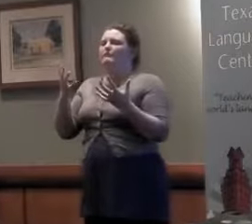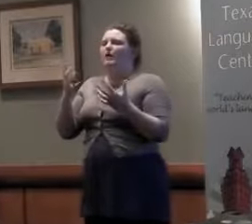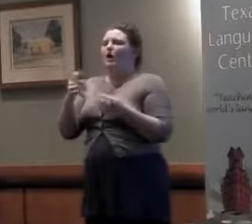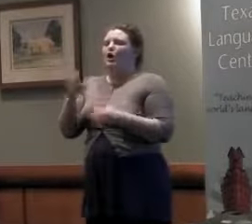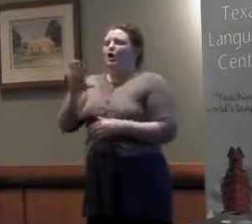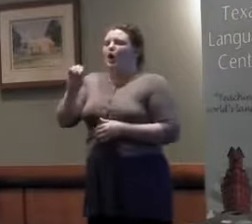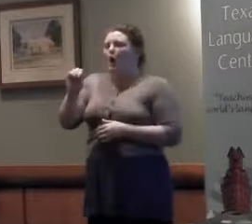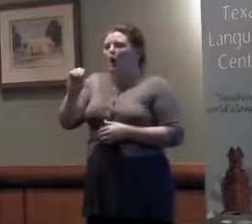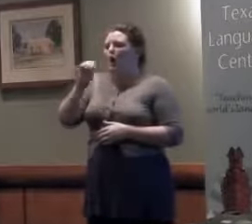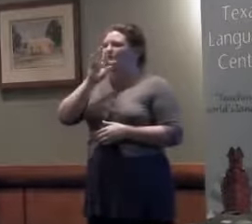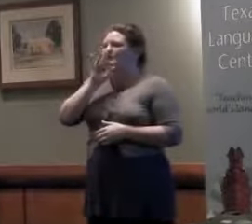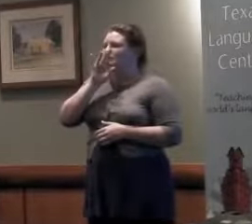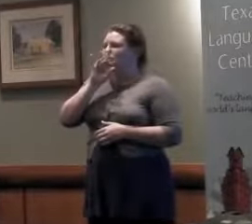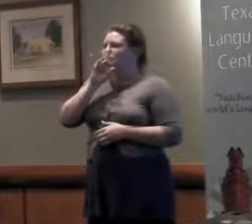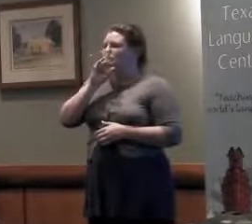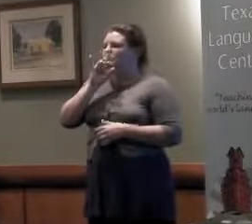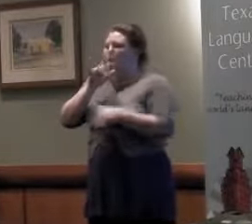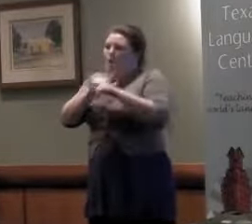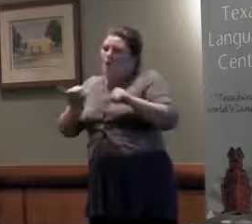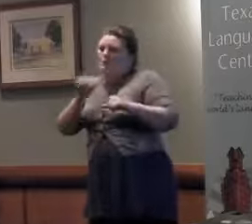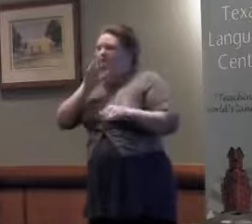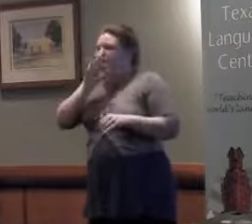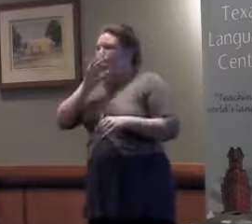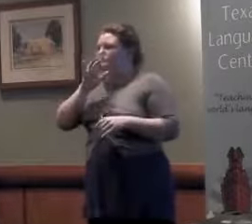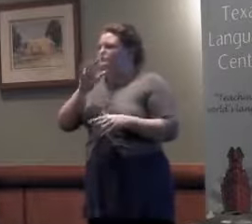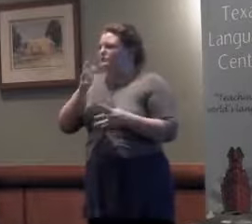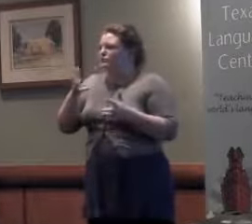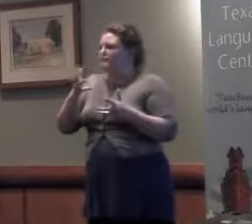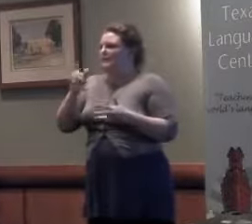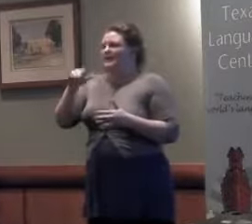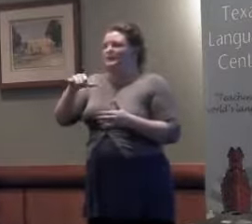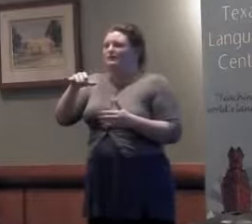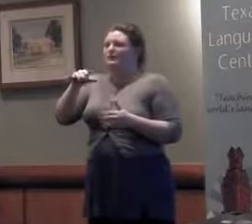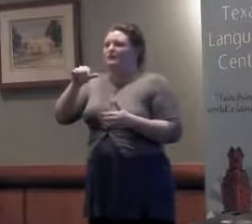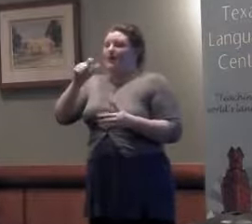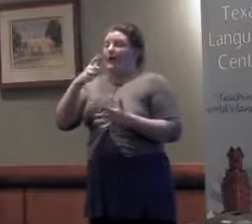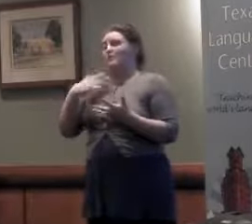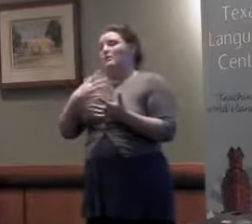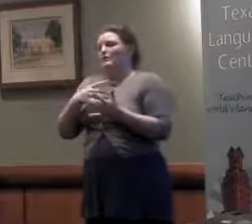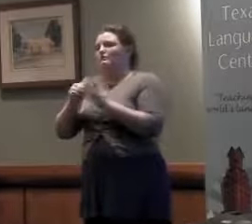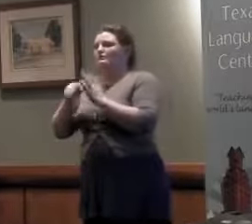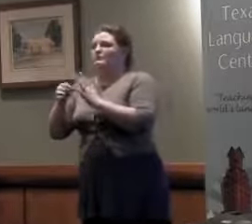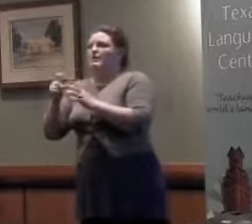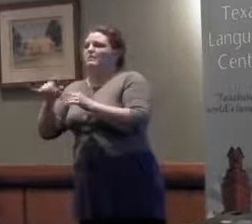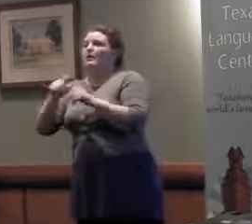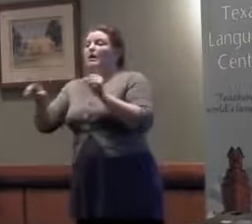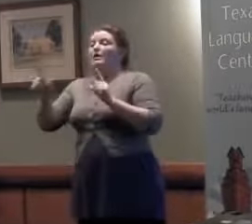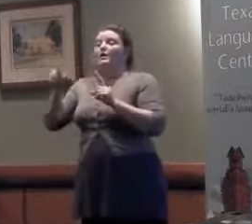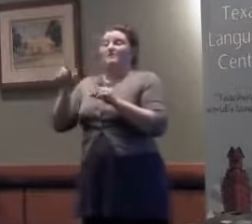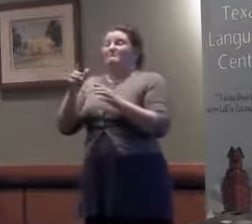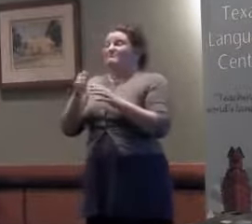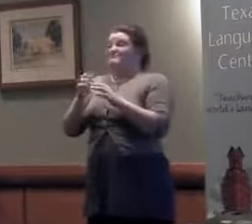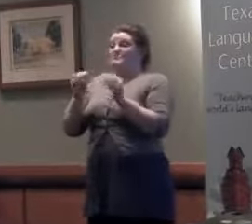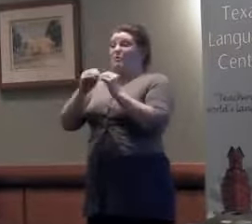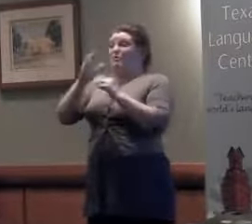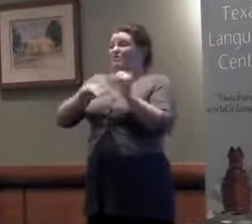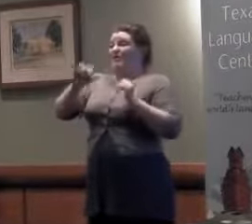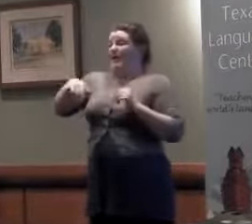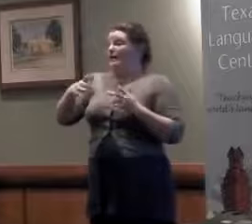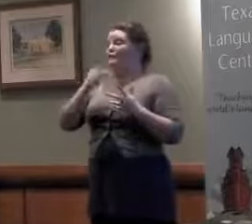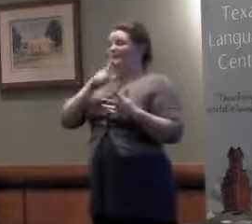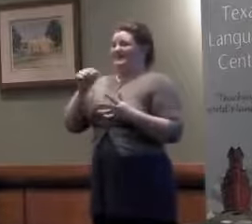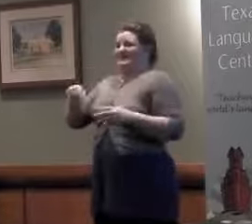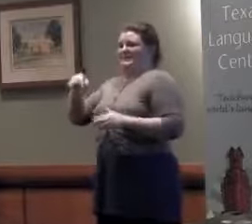I wanted to get that point across. But beyond that, it could be the case, and this is really an